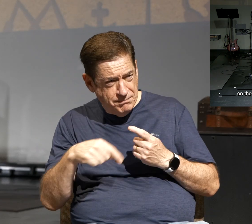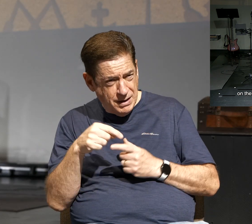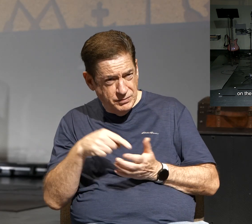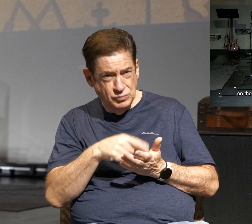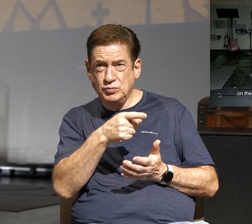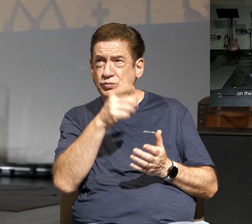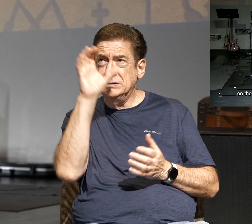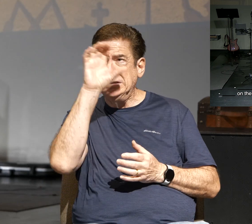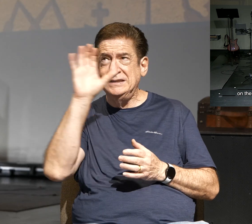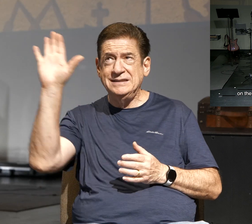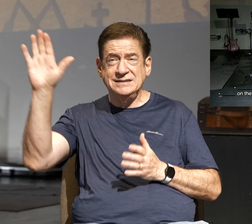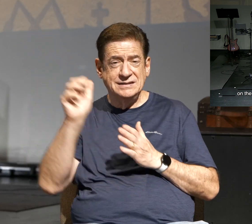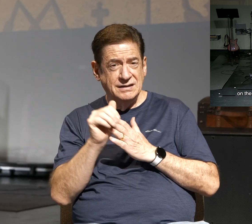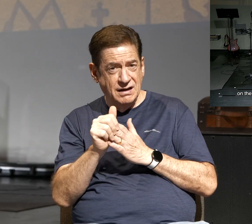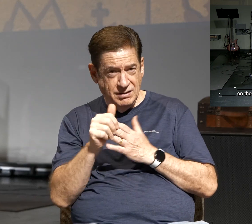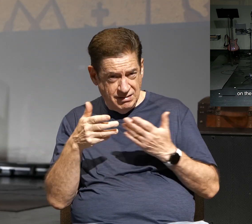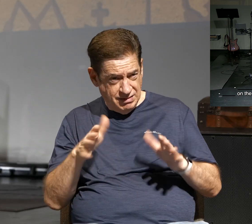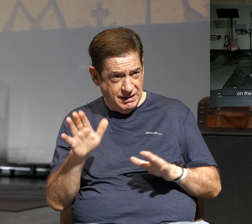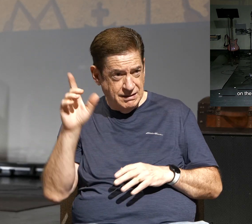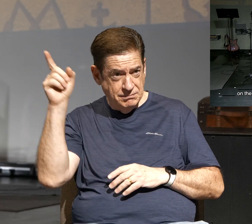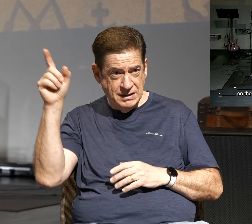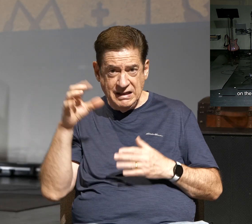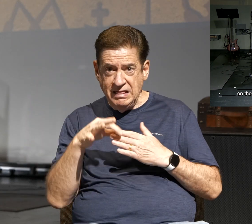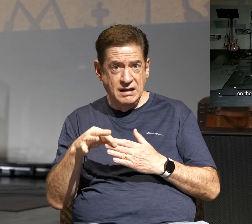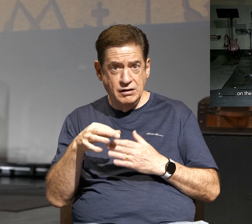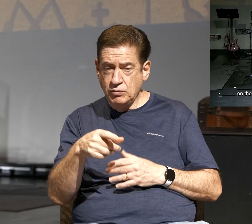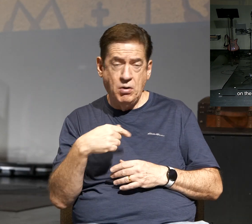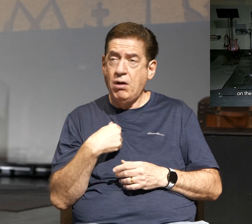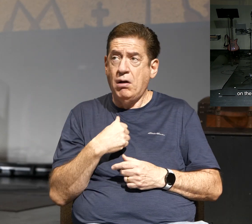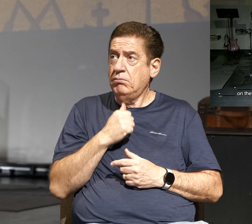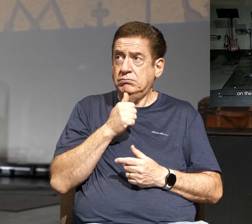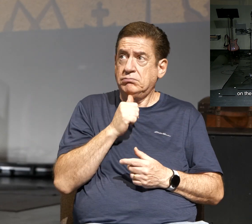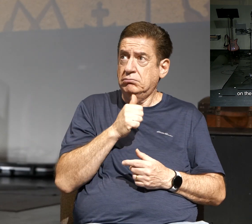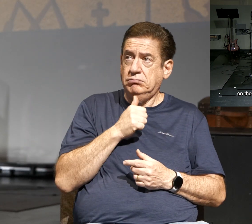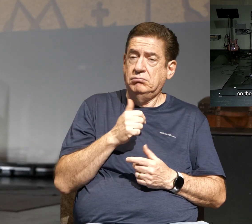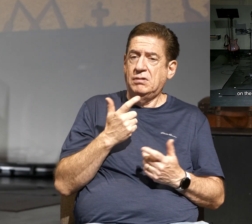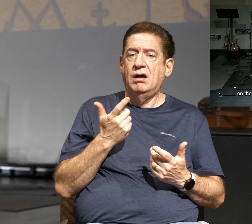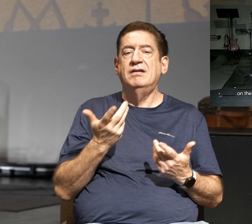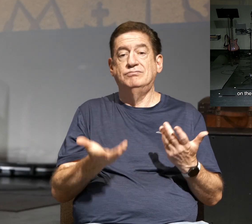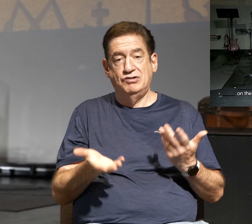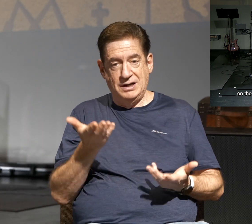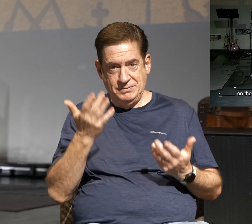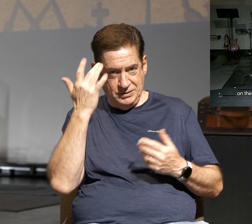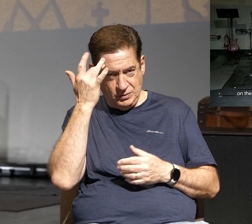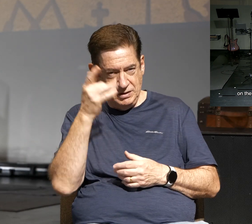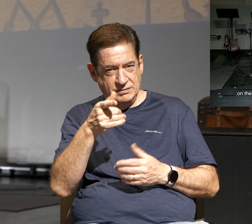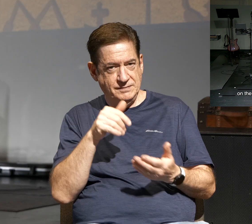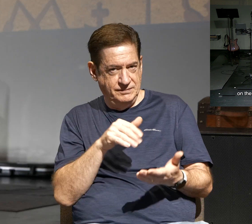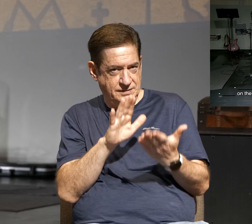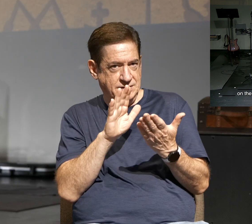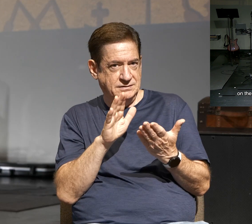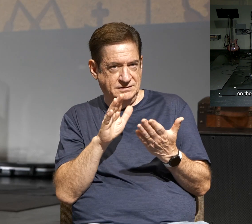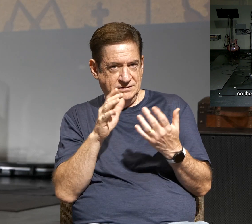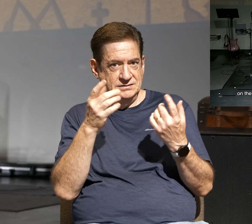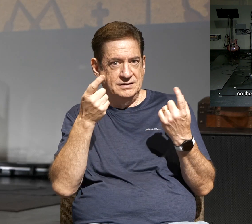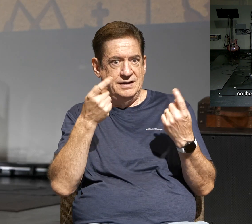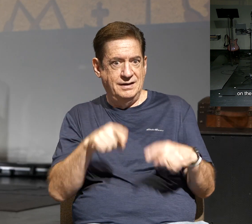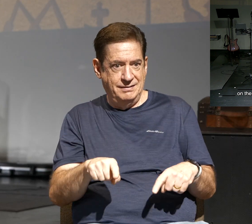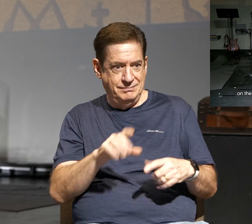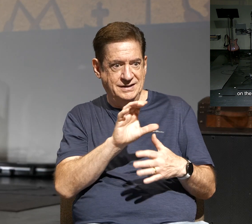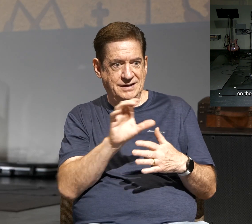Did you let him lead you? Oh, no, I really didn't. Okay, well, that's probably why you might be facing some of the consequences.